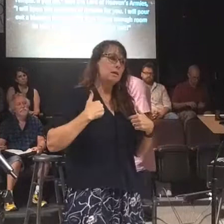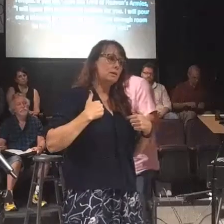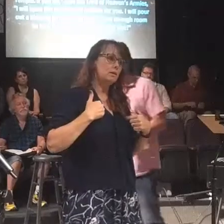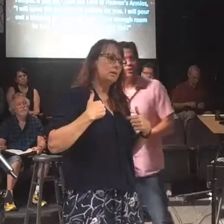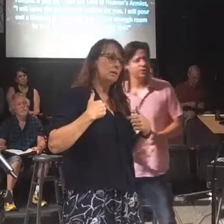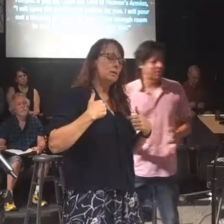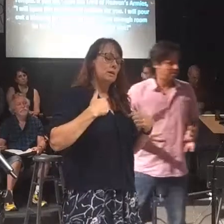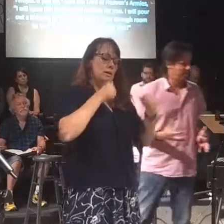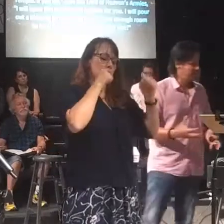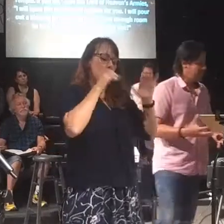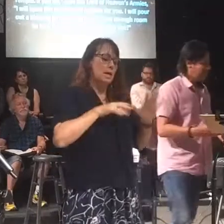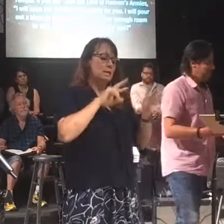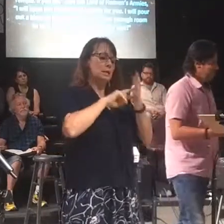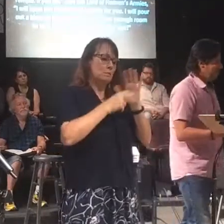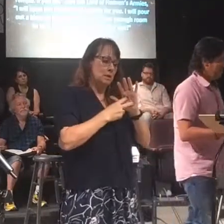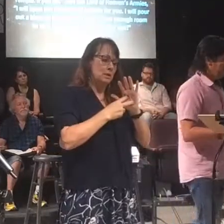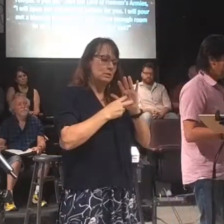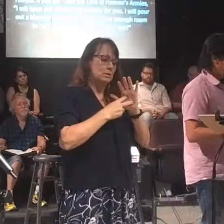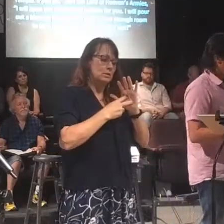inherent in the relationship.